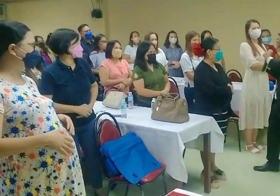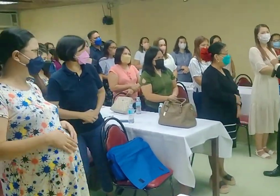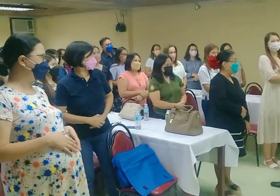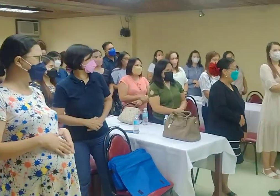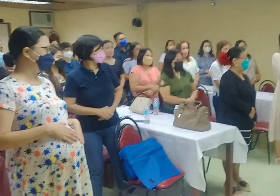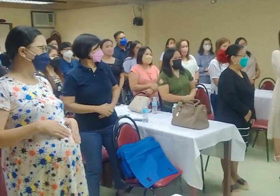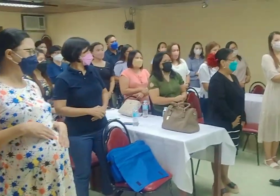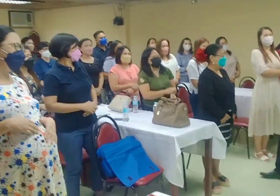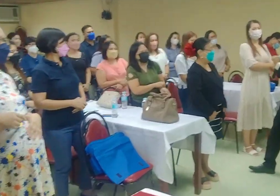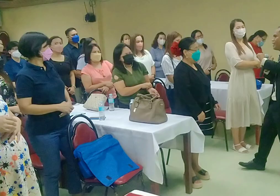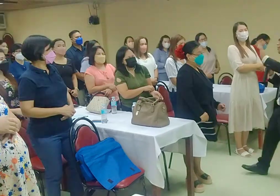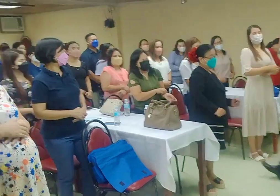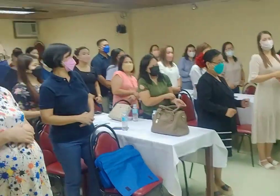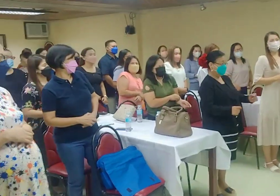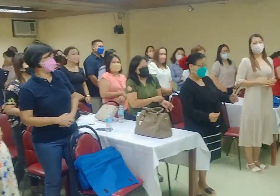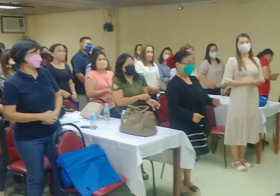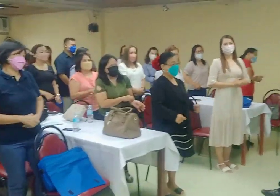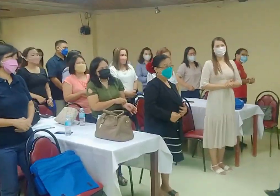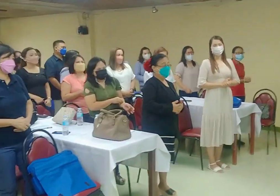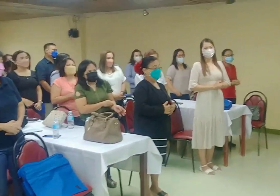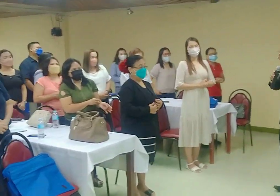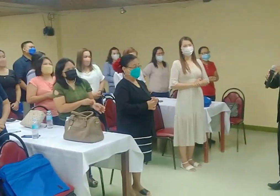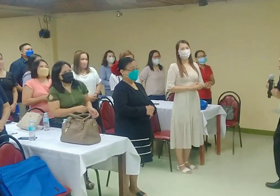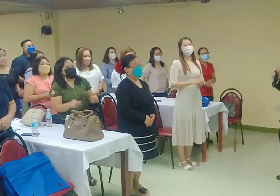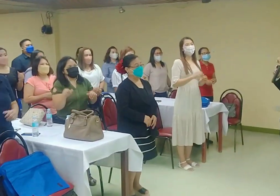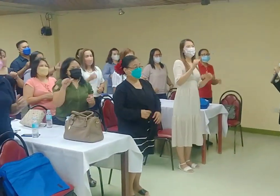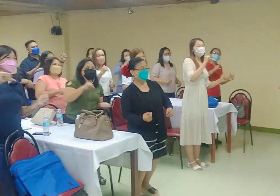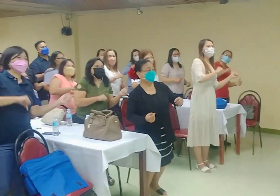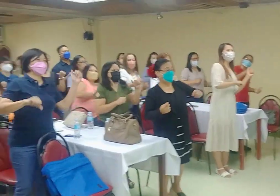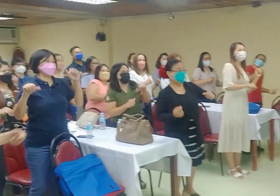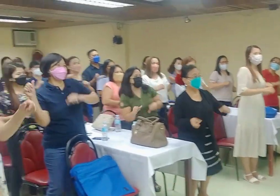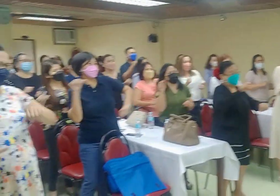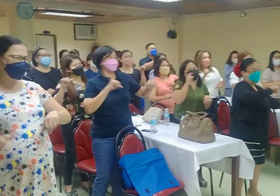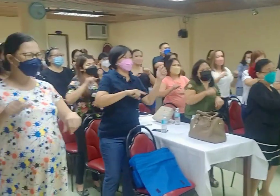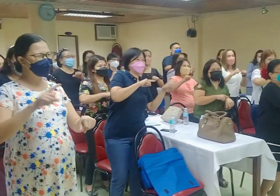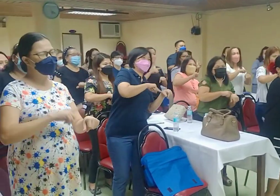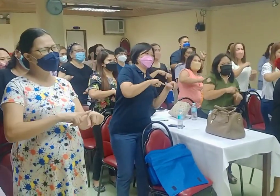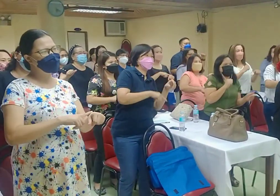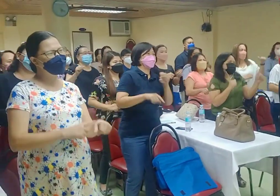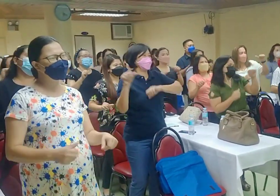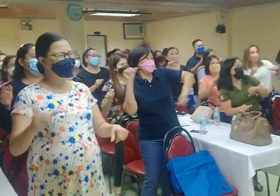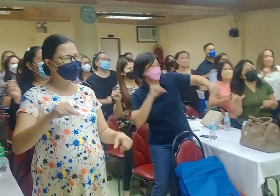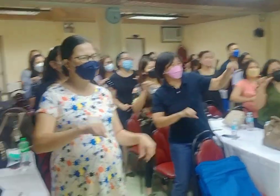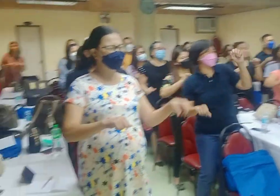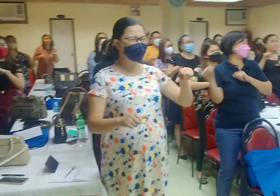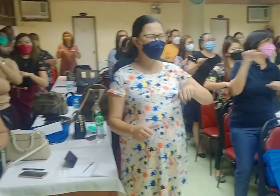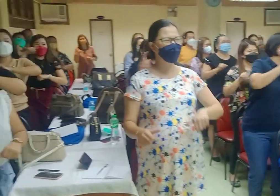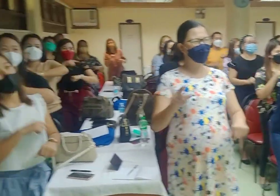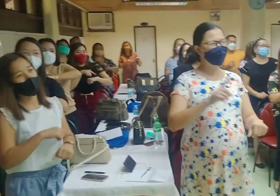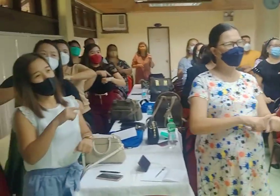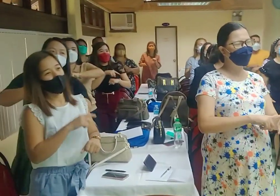movement. Body movement. 1, 2, 3. It's our science time. It's our science